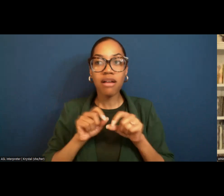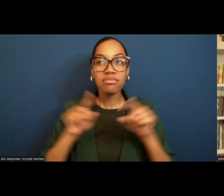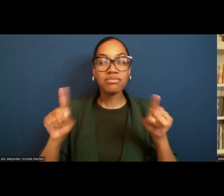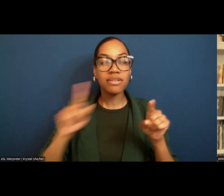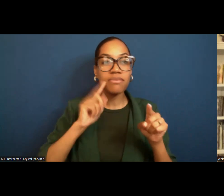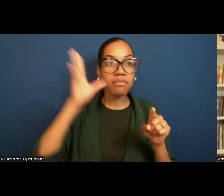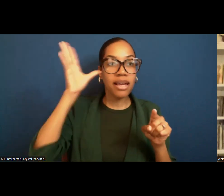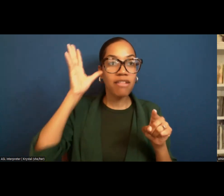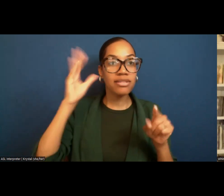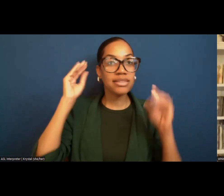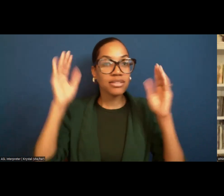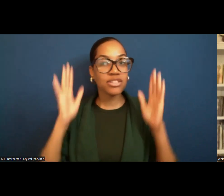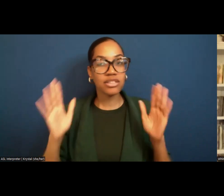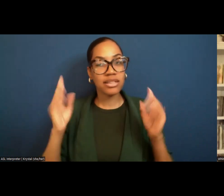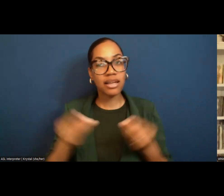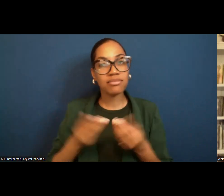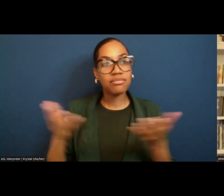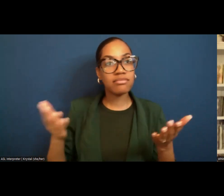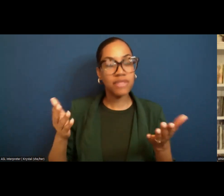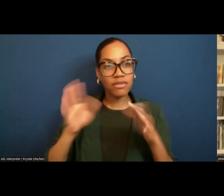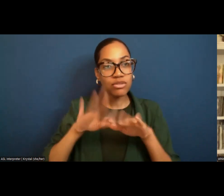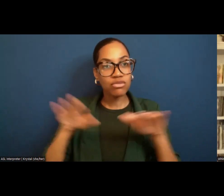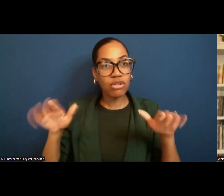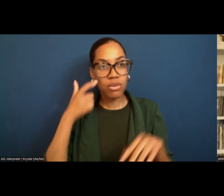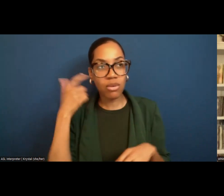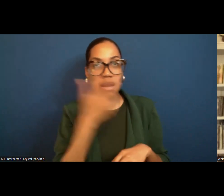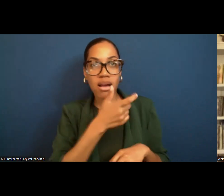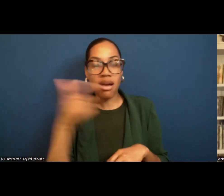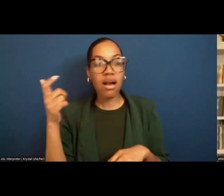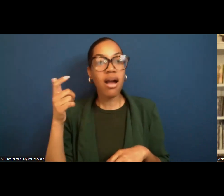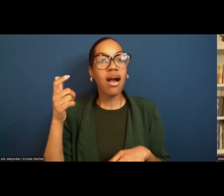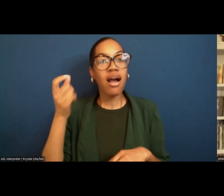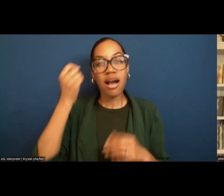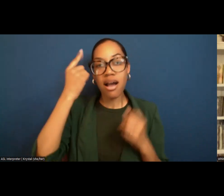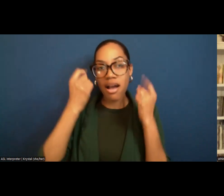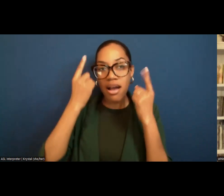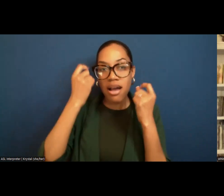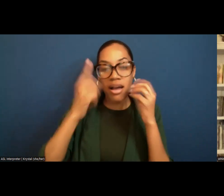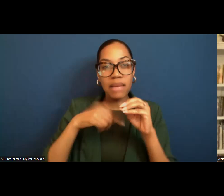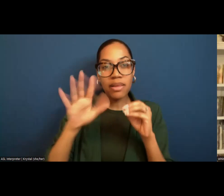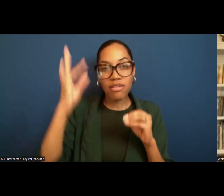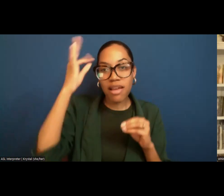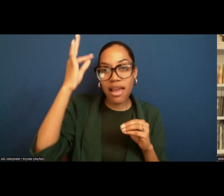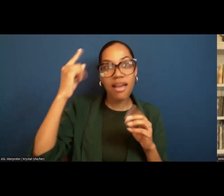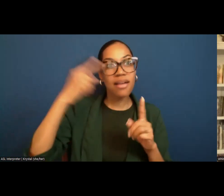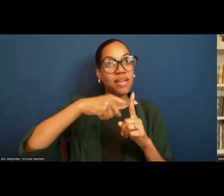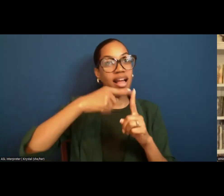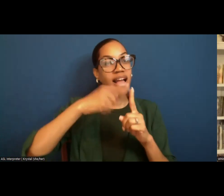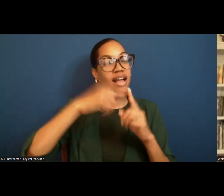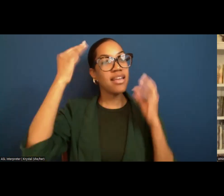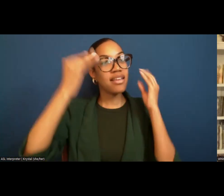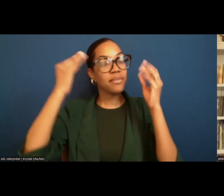positive ideas about their hair, for example. But additionally, children know that they are part of a larger group. So they